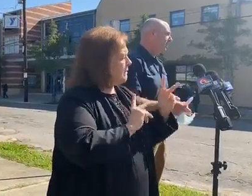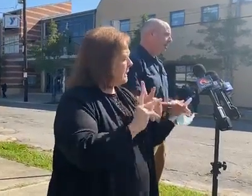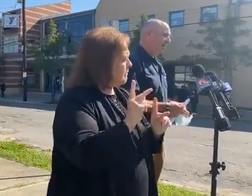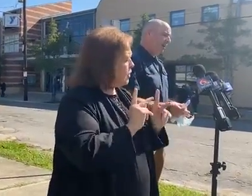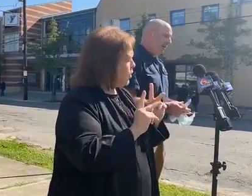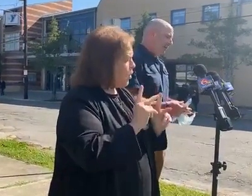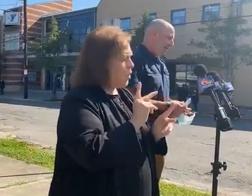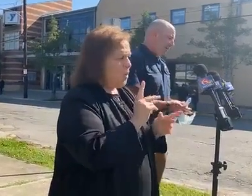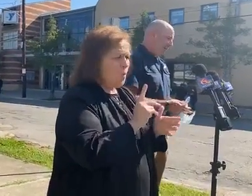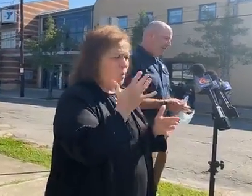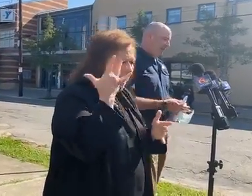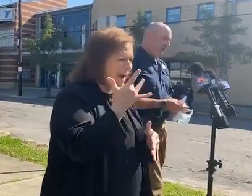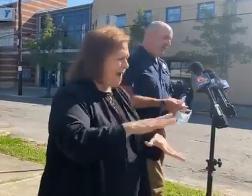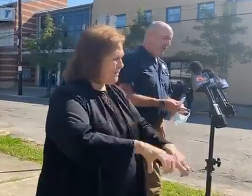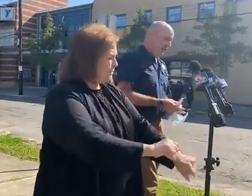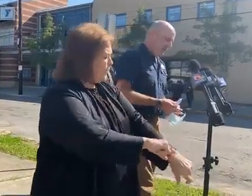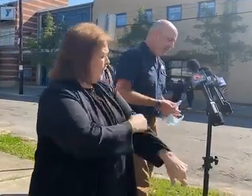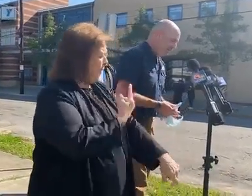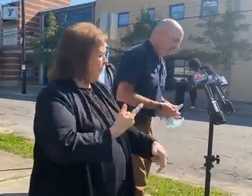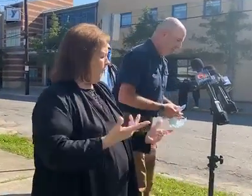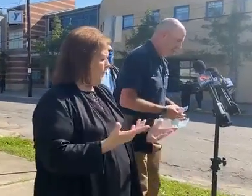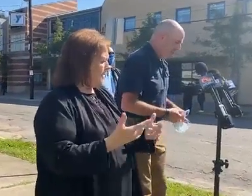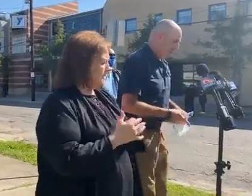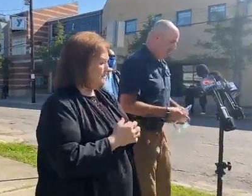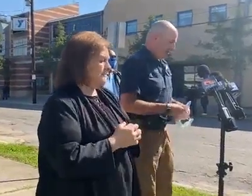wondering, what is taking so long? It's